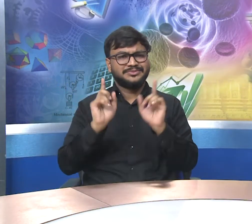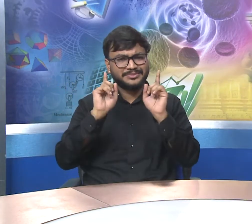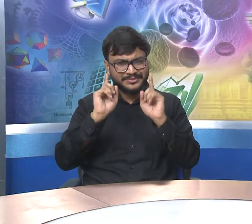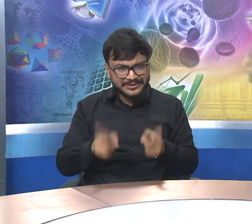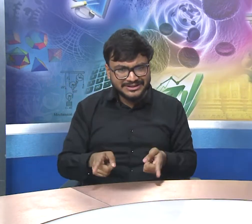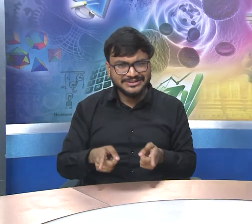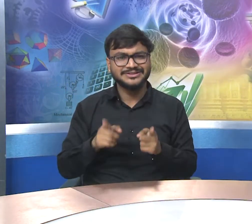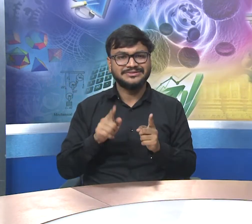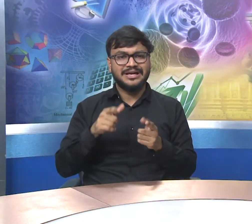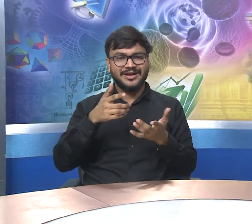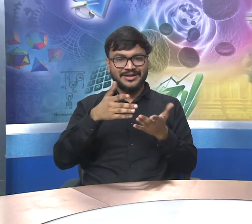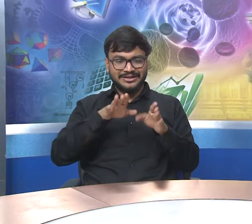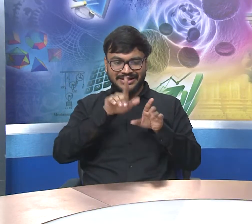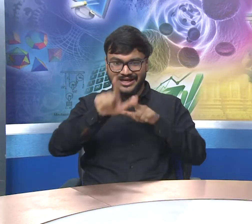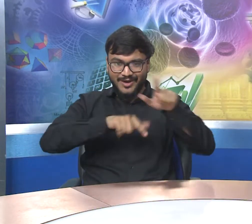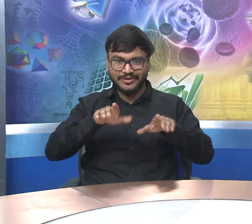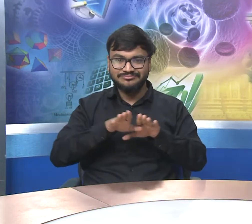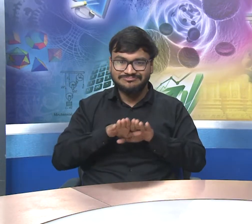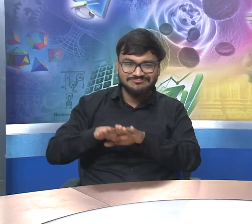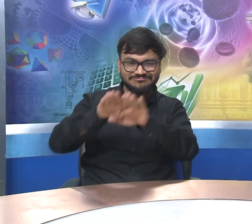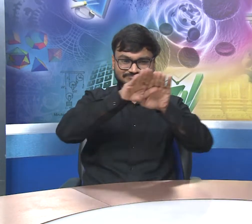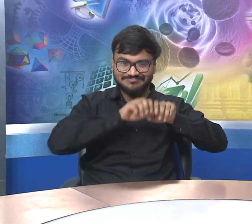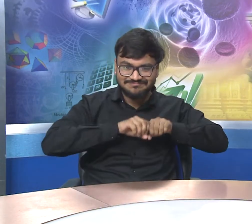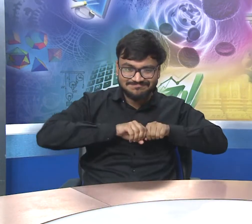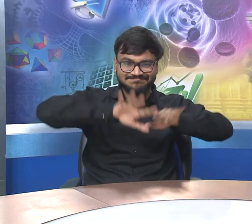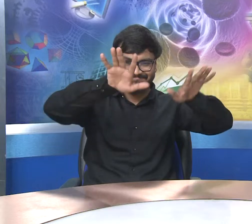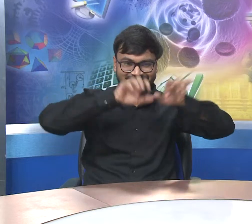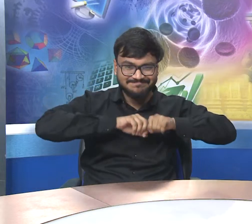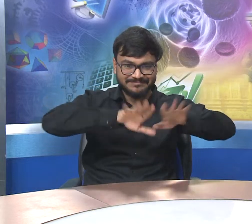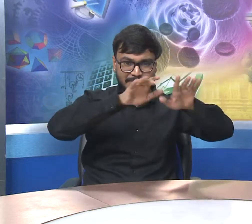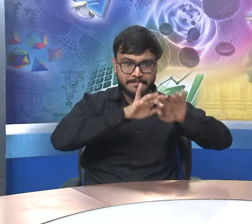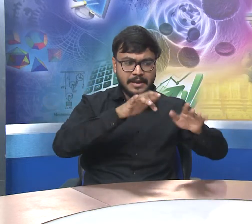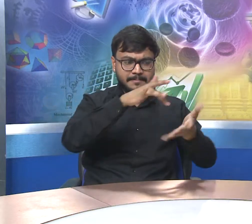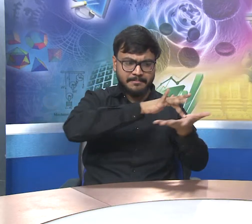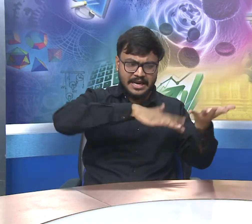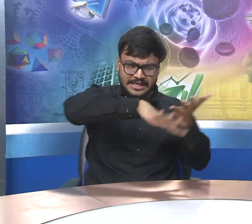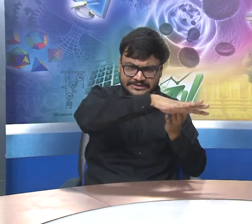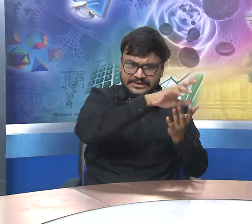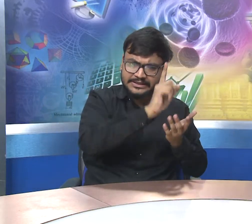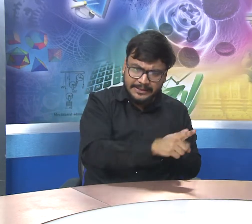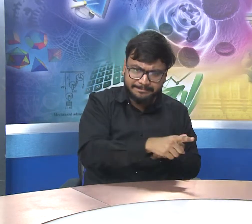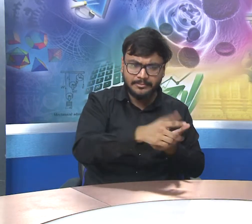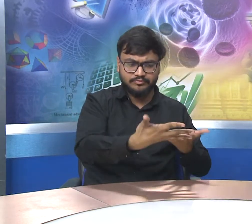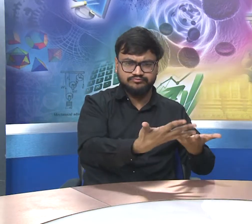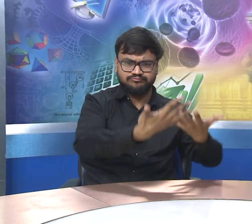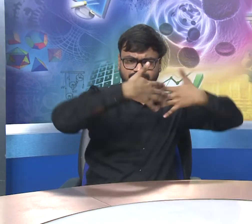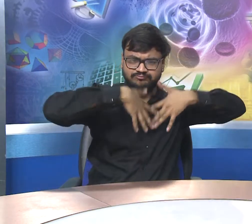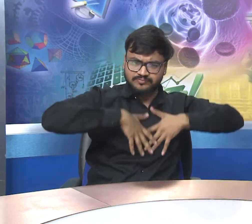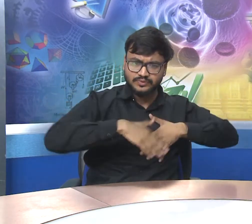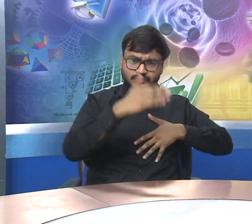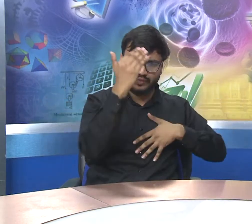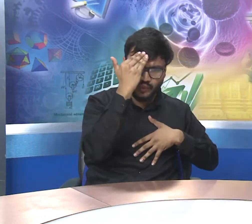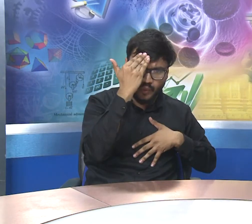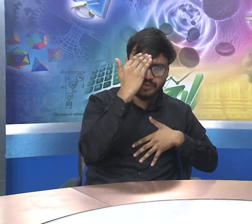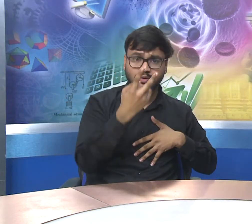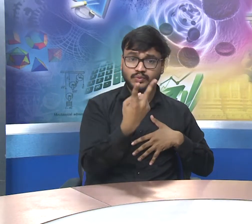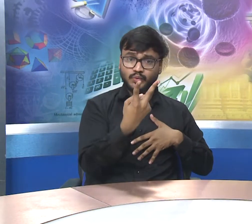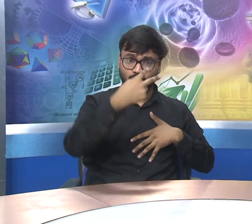not automatically disappear. They usually continue to be used alongside the standard